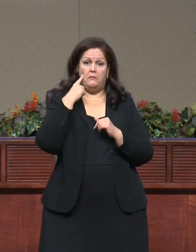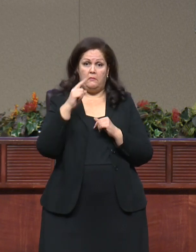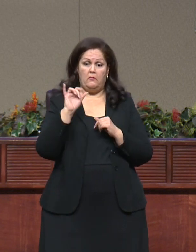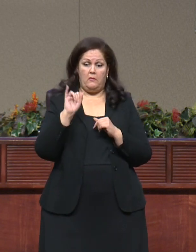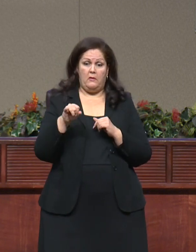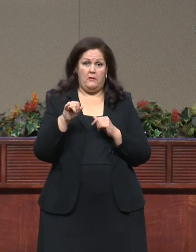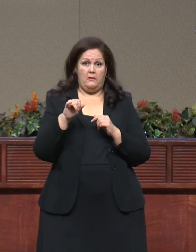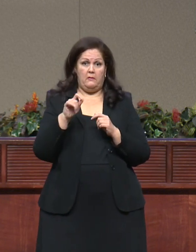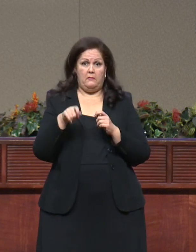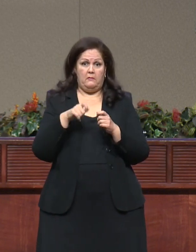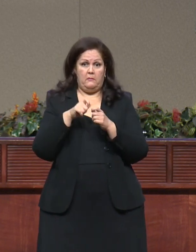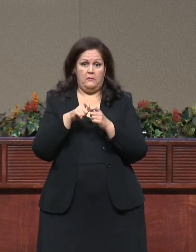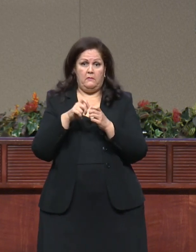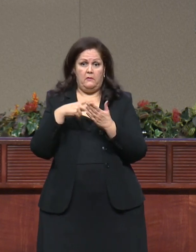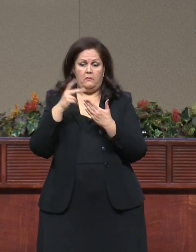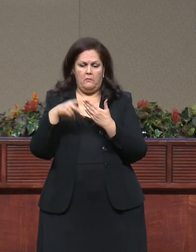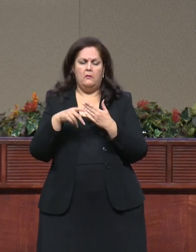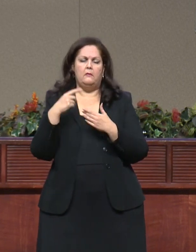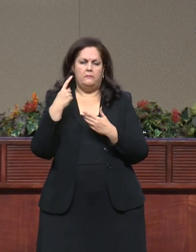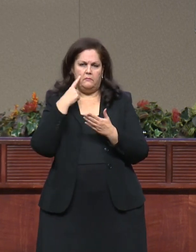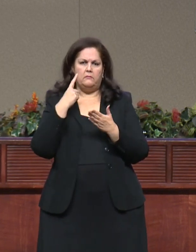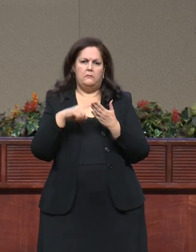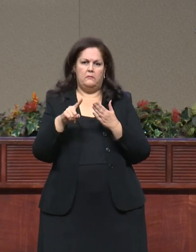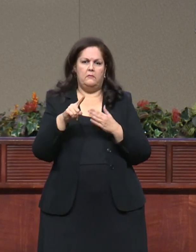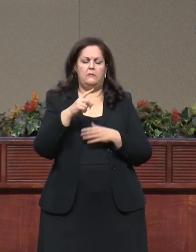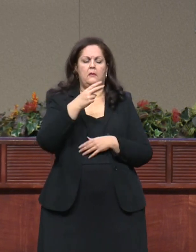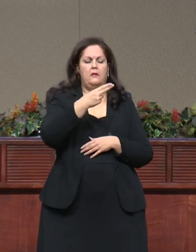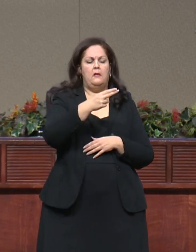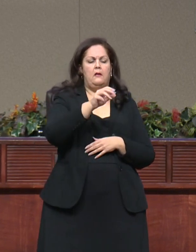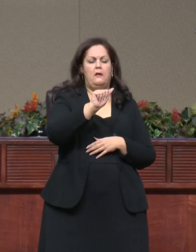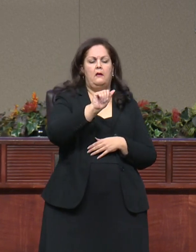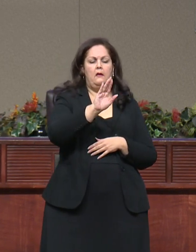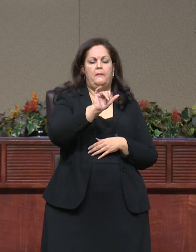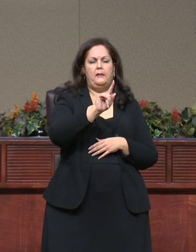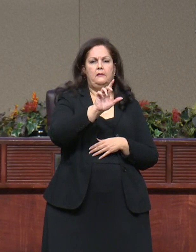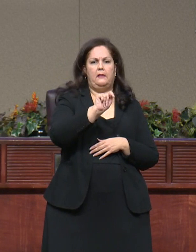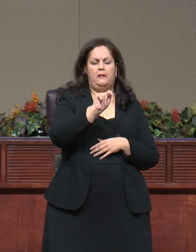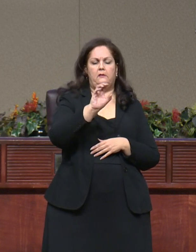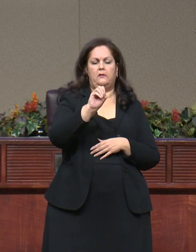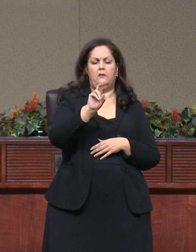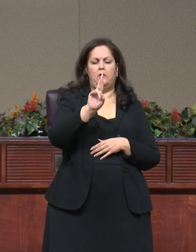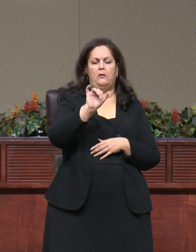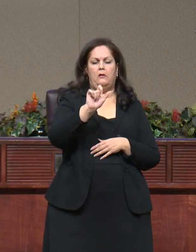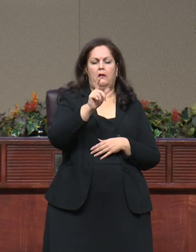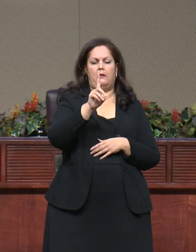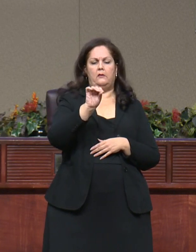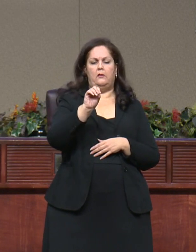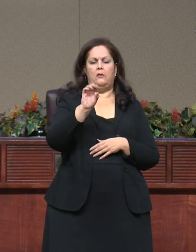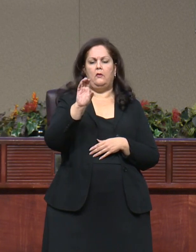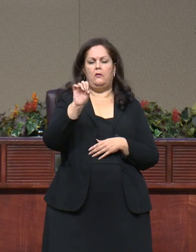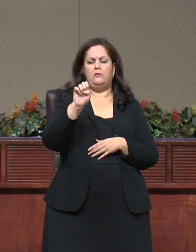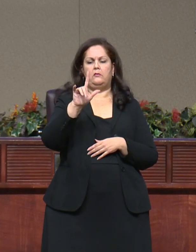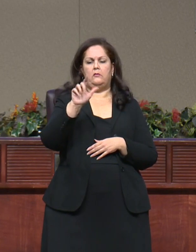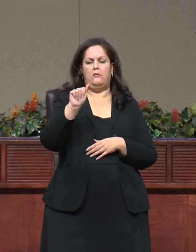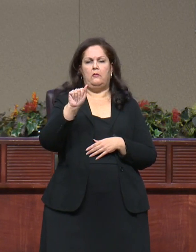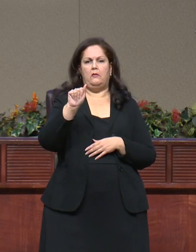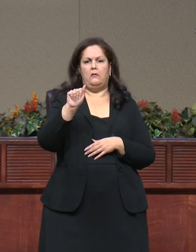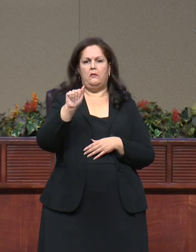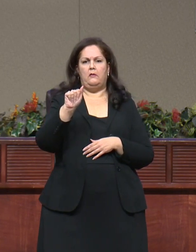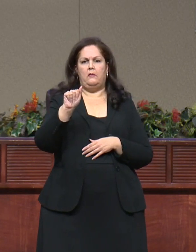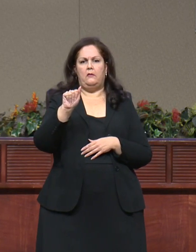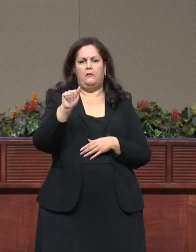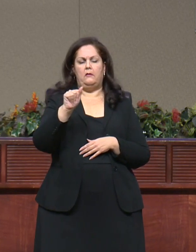that special assistance, you can go to Habitat Orlando Osceola, all one